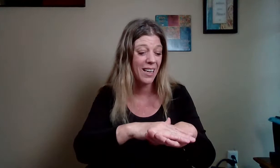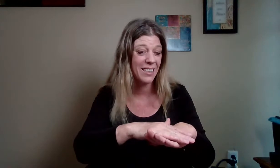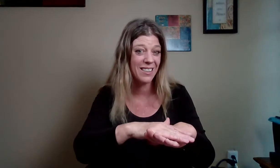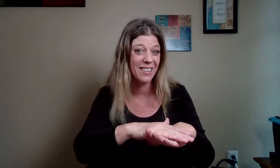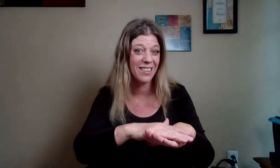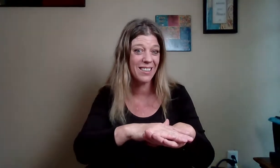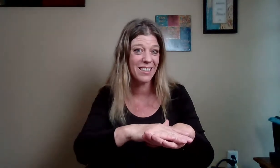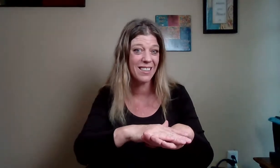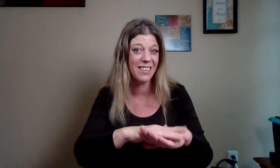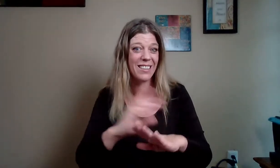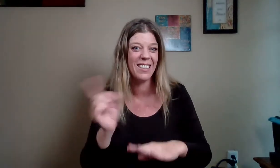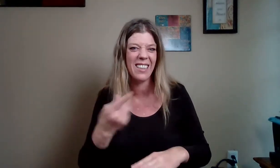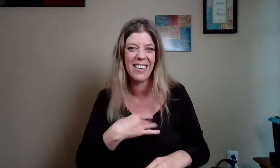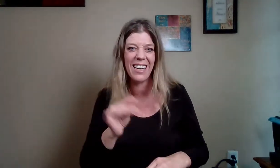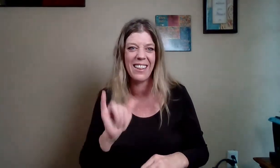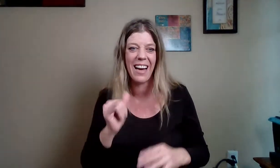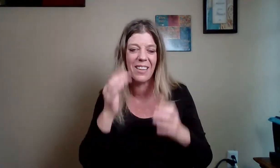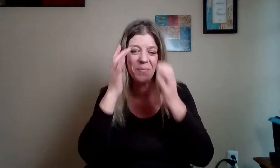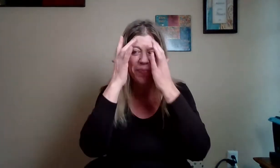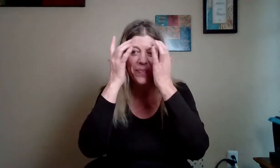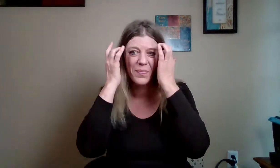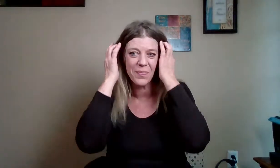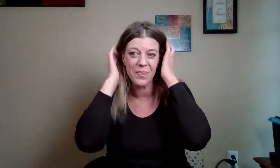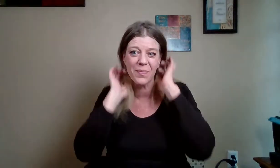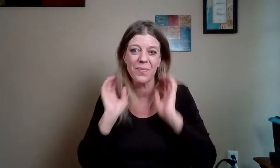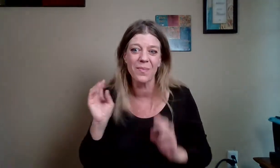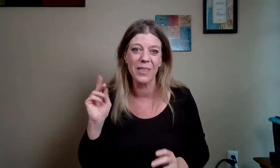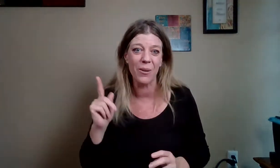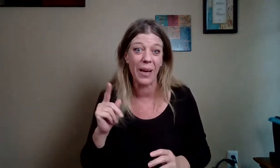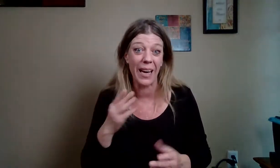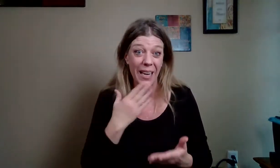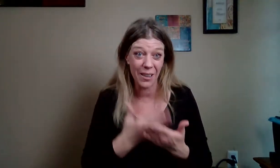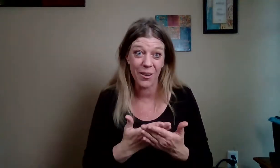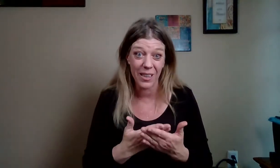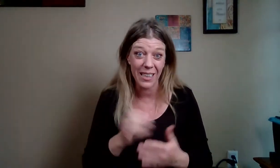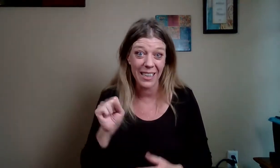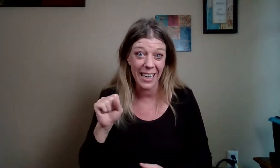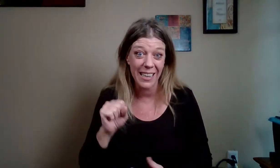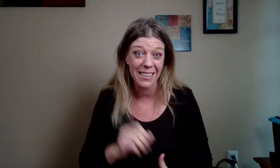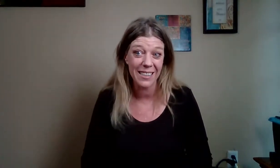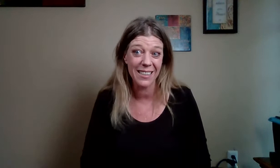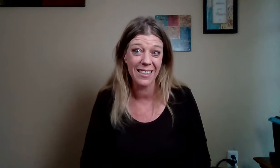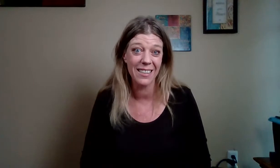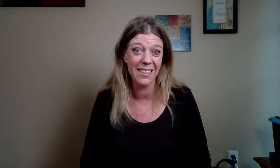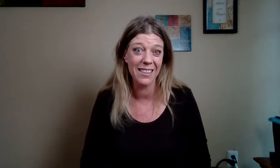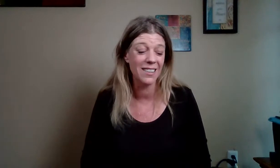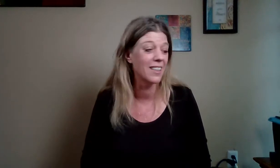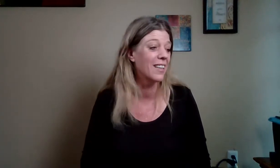On. Just like that. Okay, good? Yes?